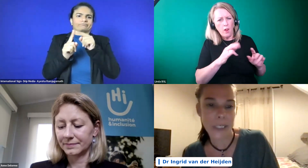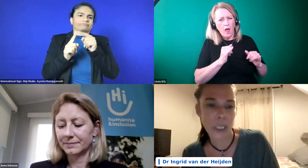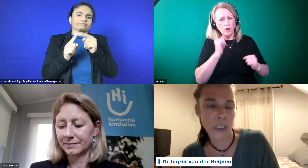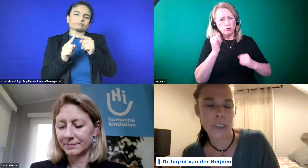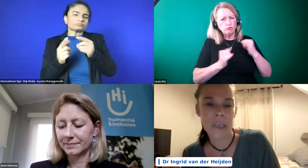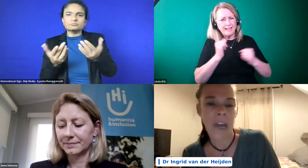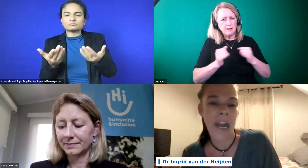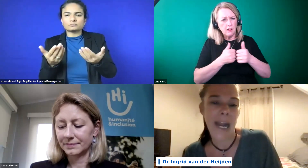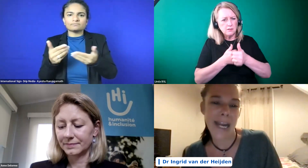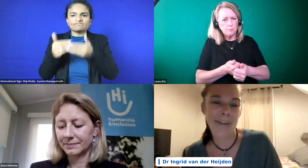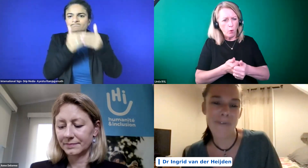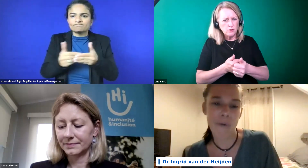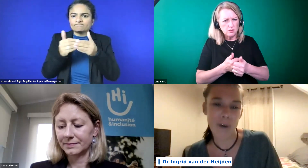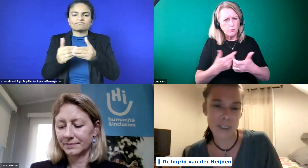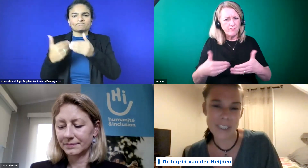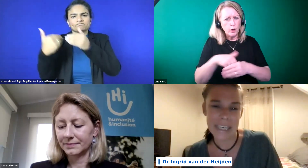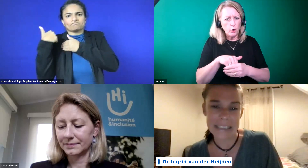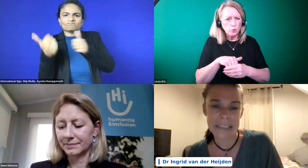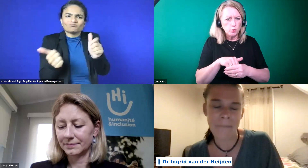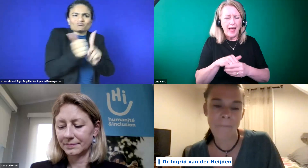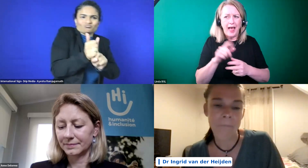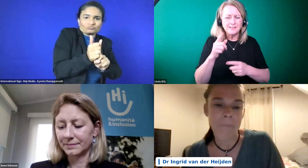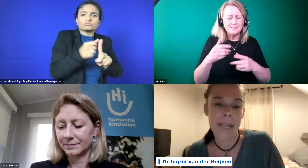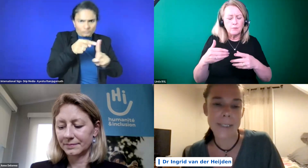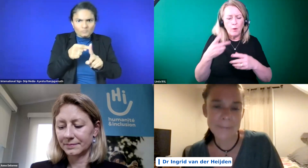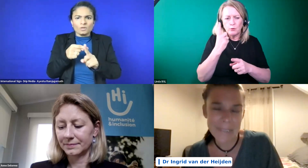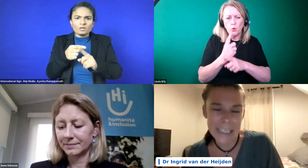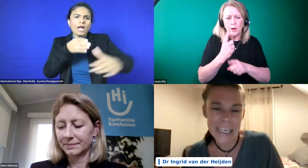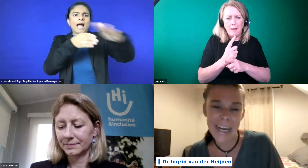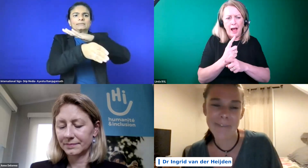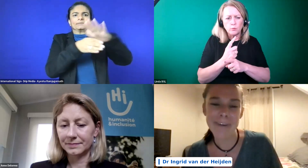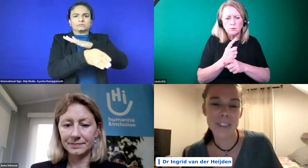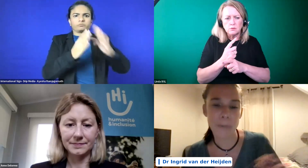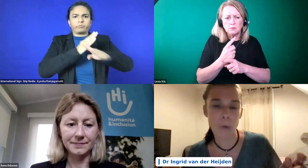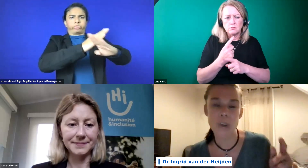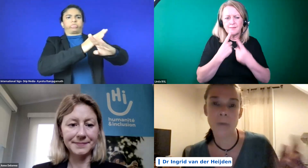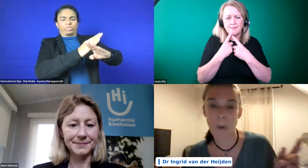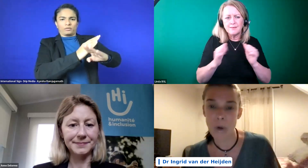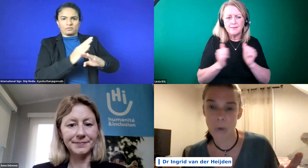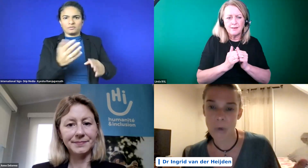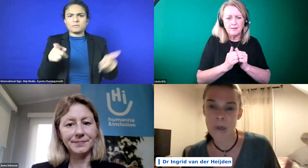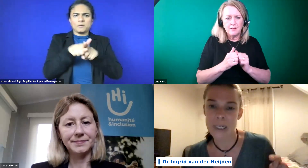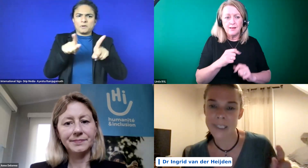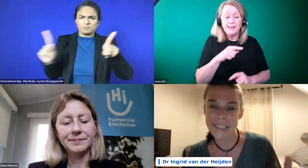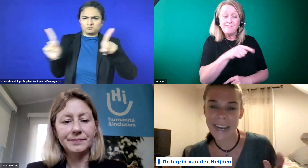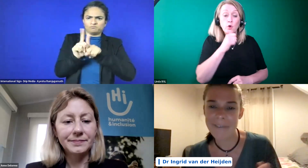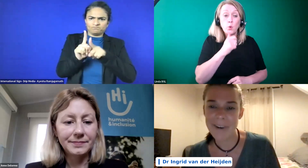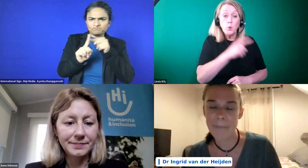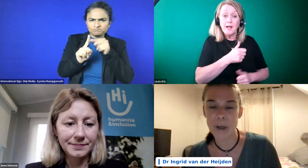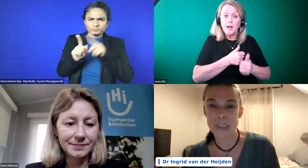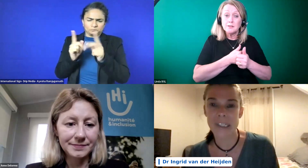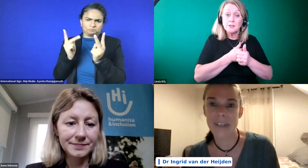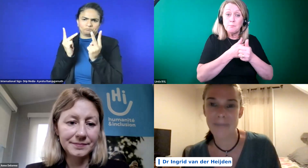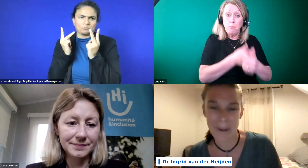clients' inclusion in informed consent, especially if a supportive model is